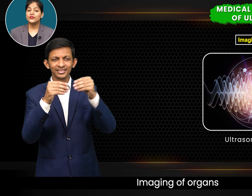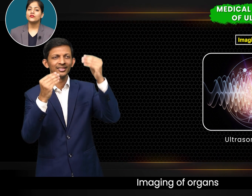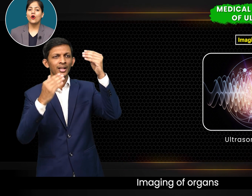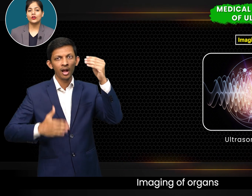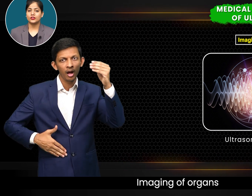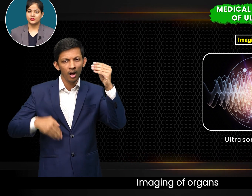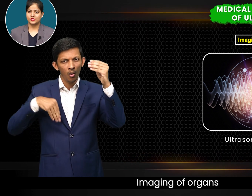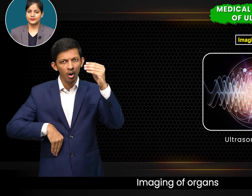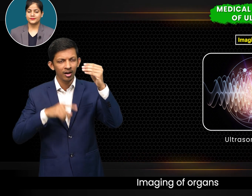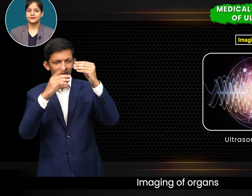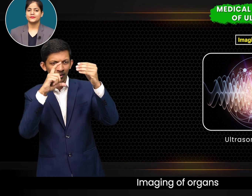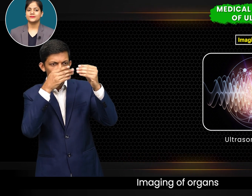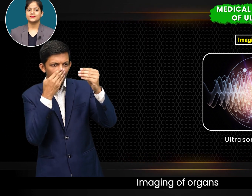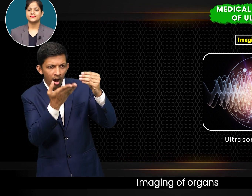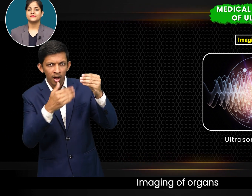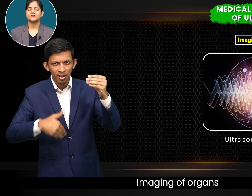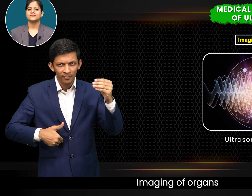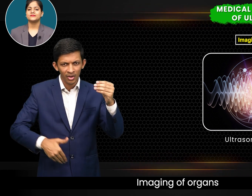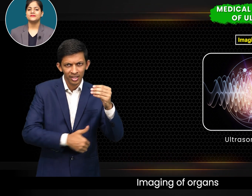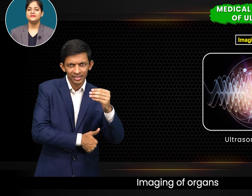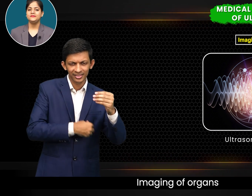Imaging of organs.